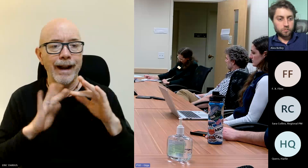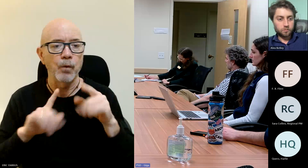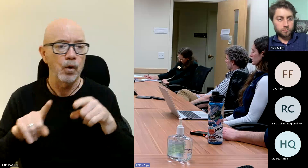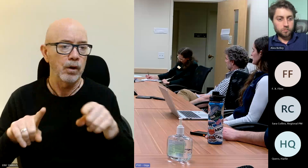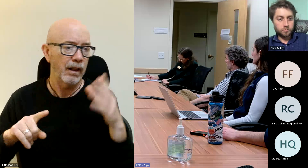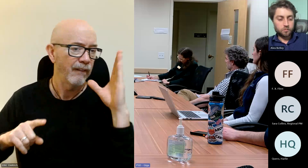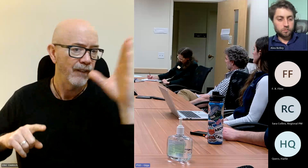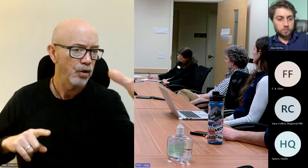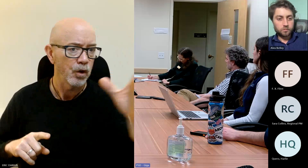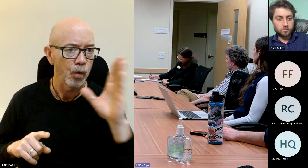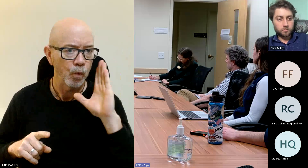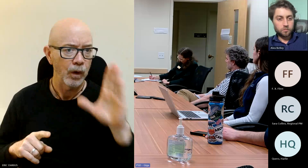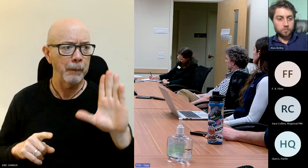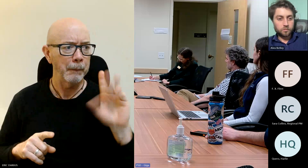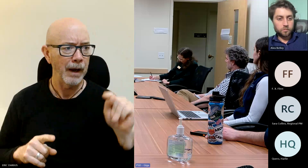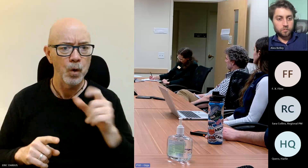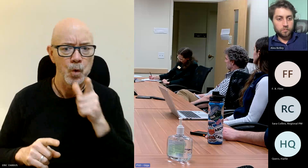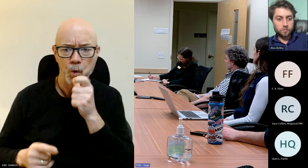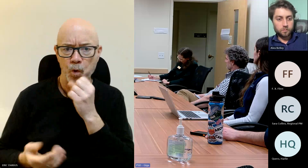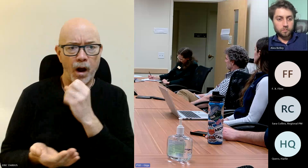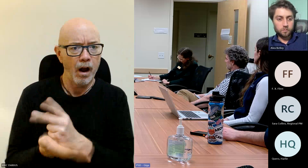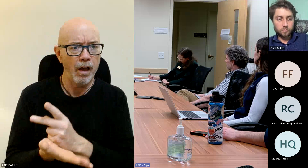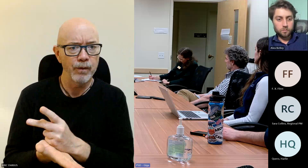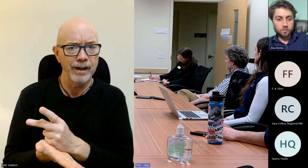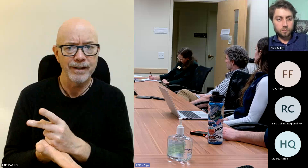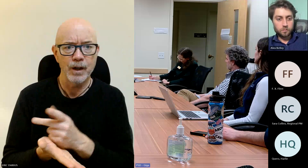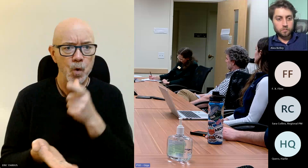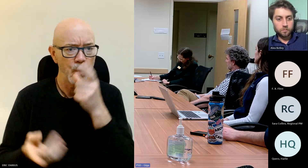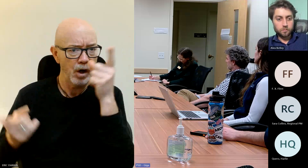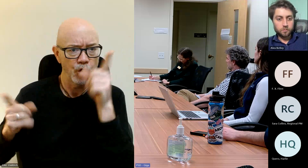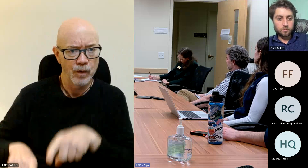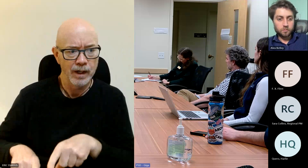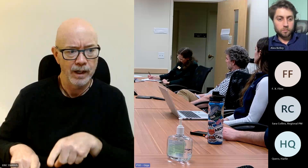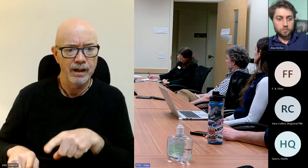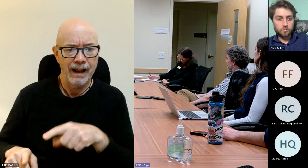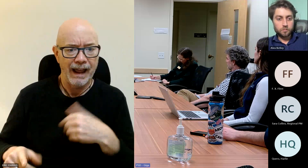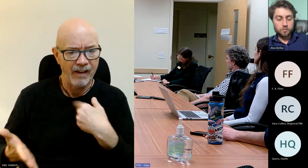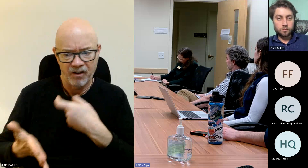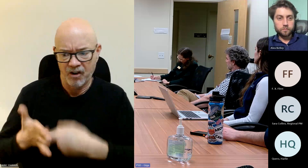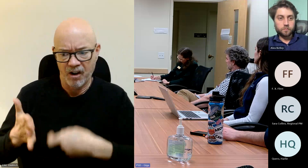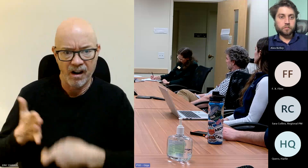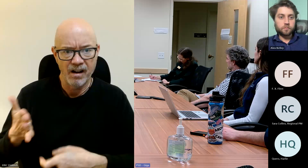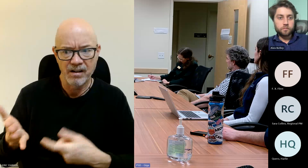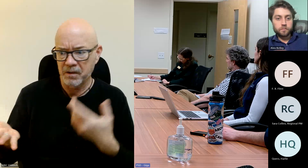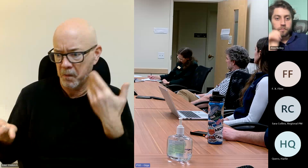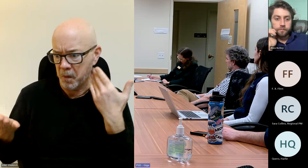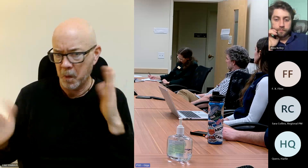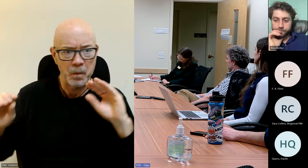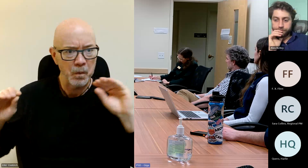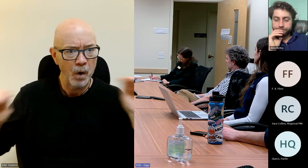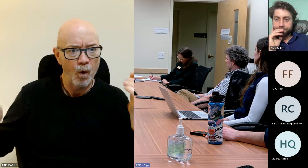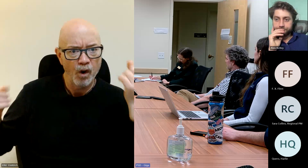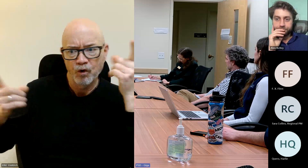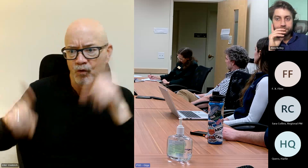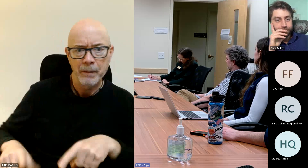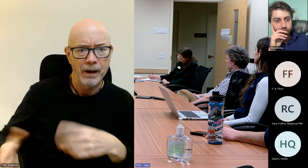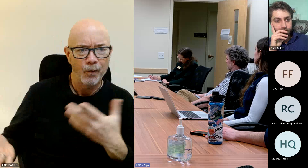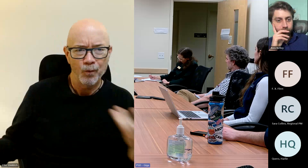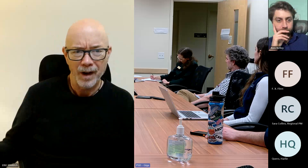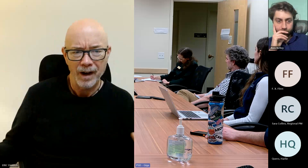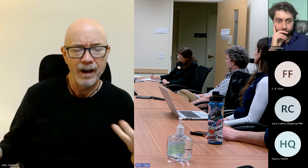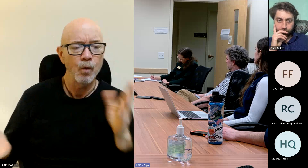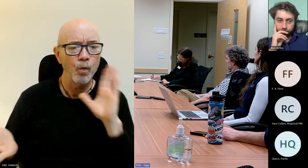to that, authorized that, put any cost numbers. That could be hundreds of millions of dollars, because they'll also have to replace